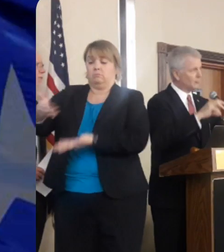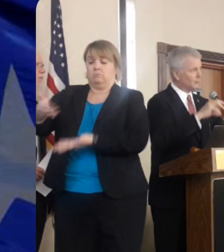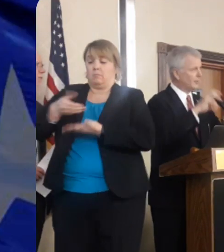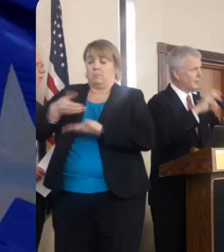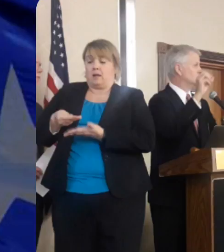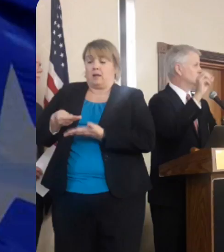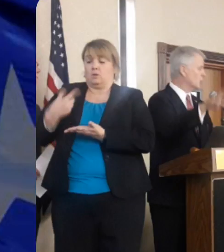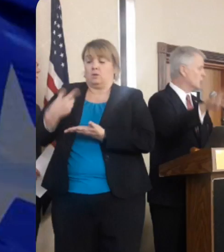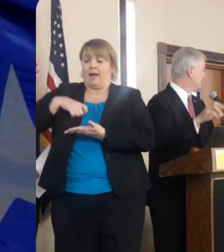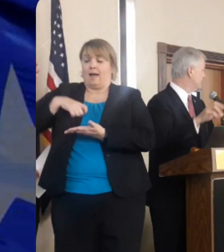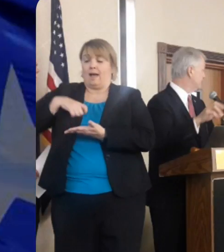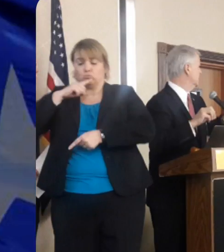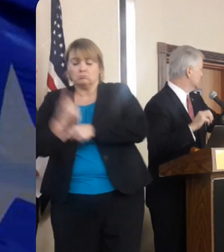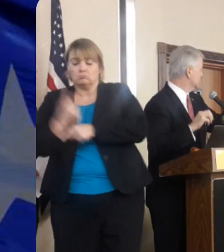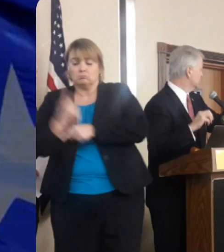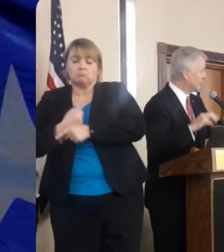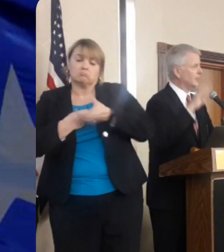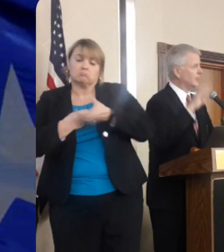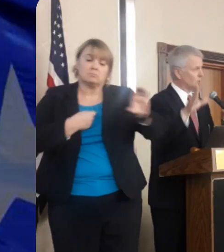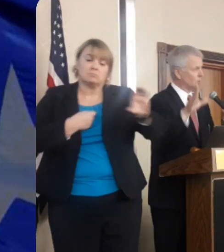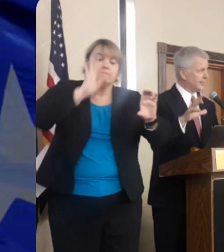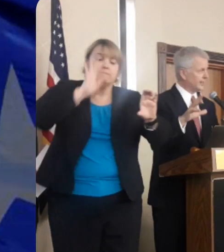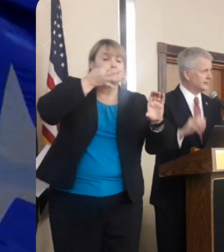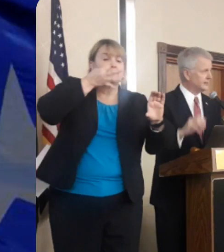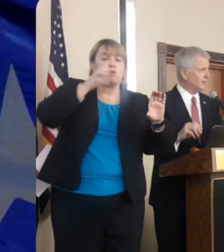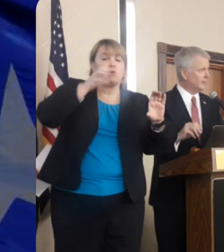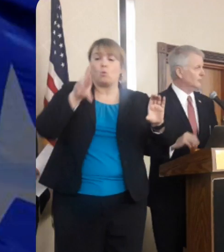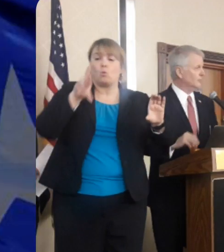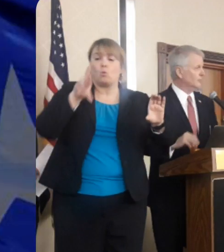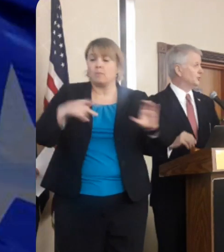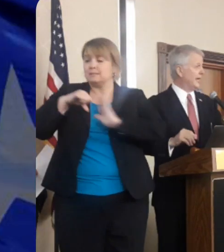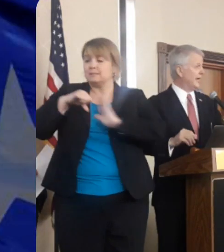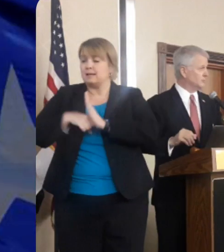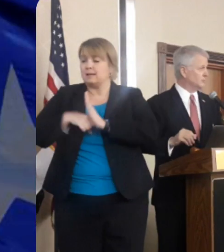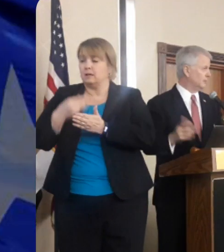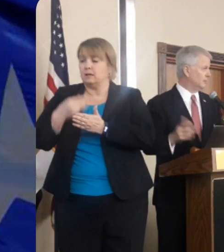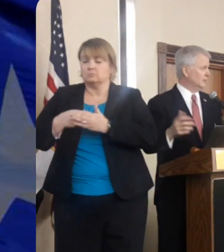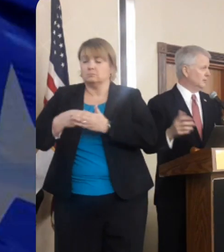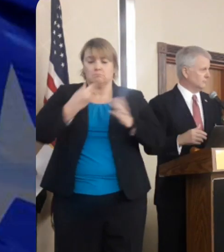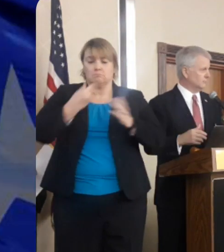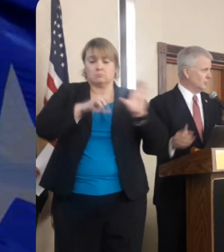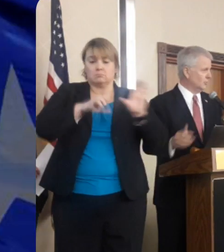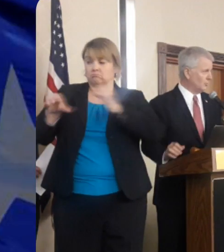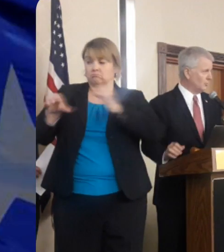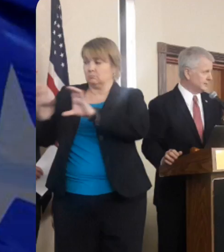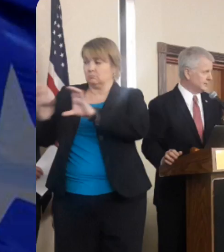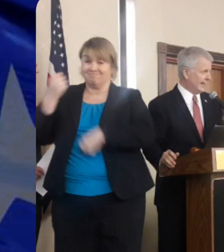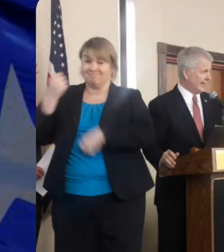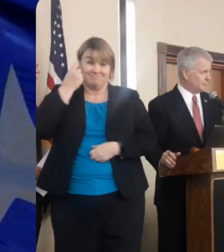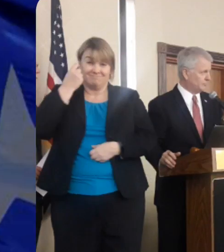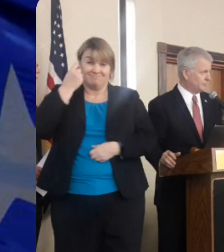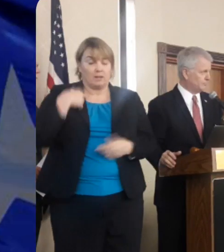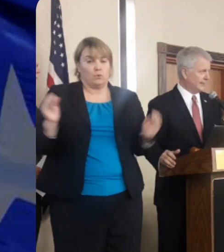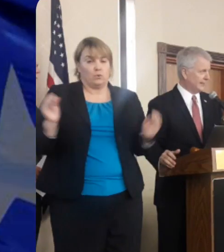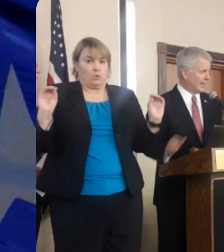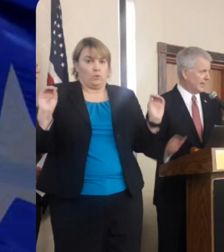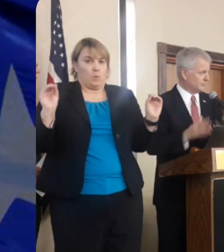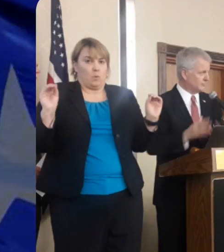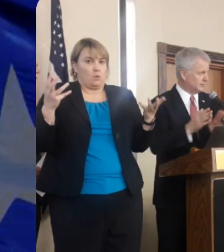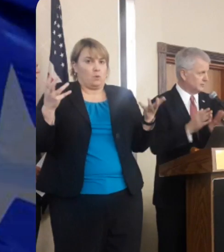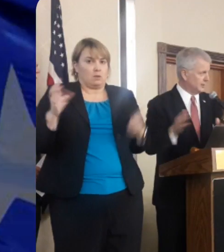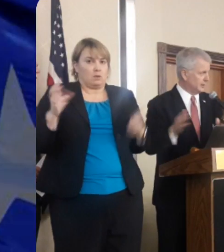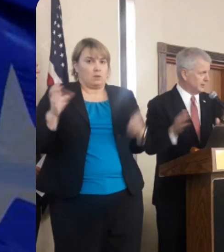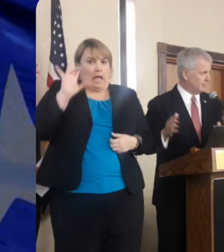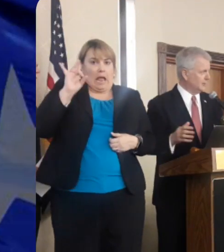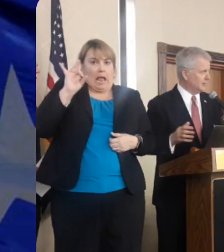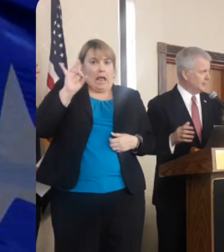funds or corporate funds or state funds or all that kind of stuff. Well, as you can imagine, nobody wants 8 paychecks, right, split